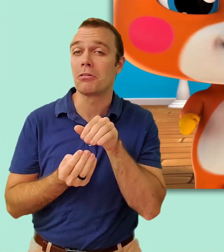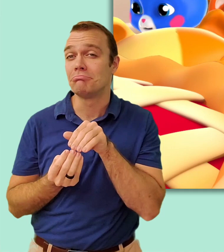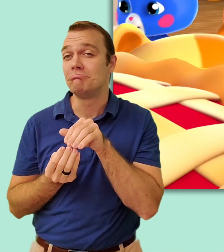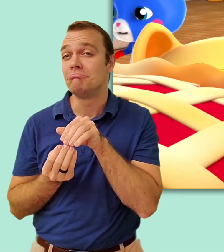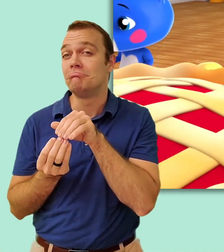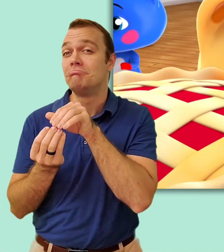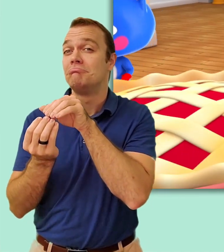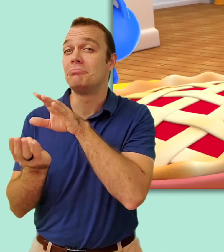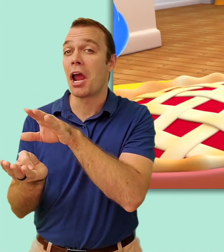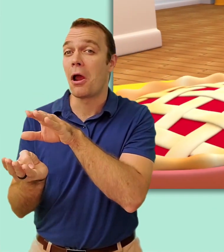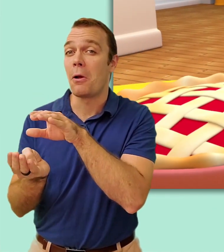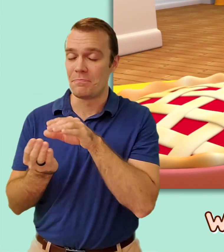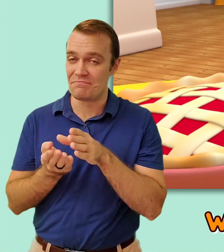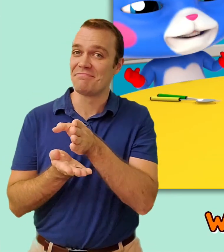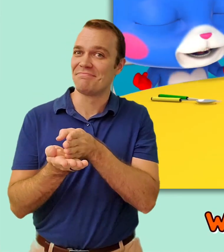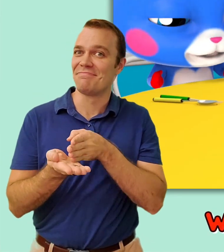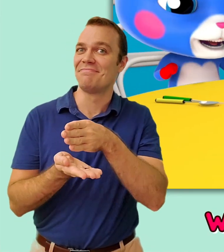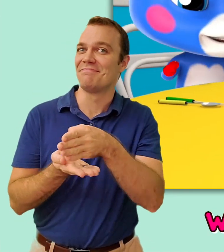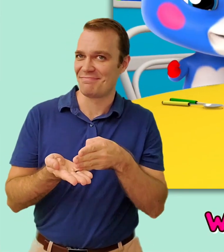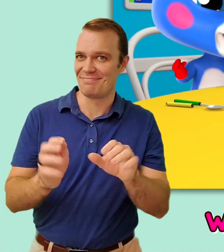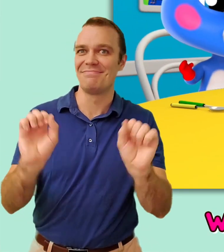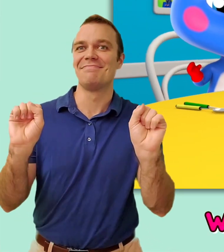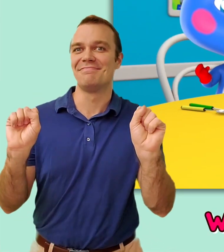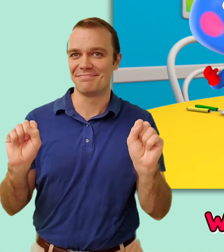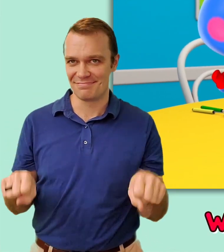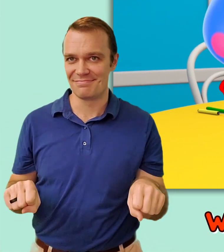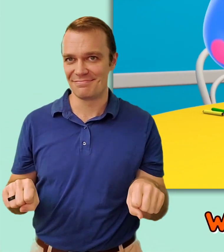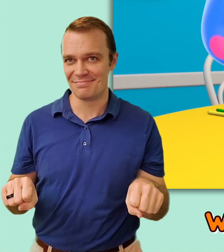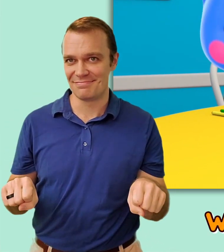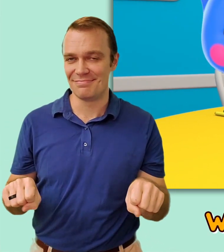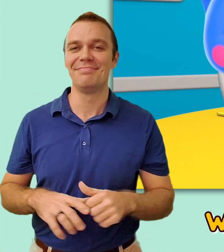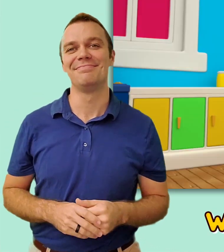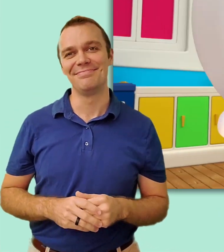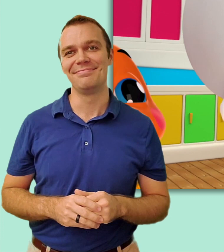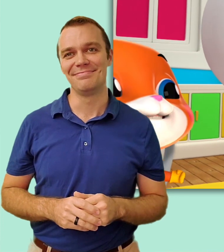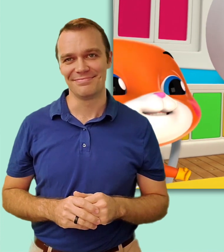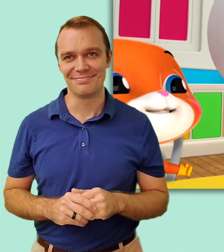Meow, meow, we shall have some pie.